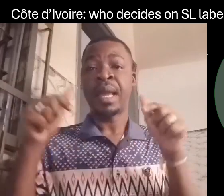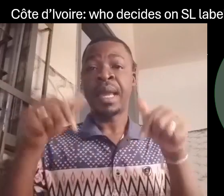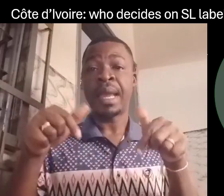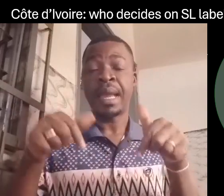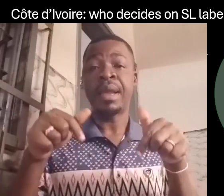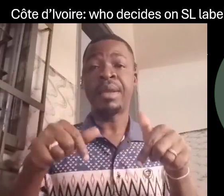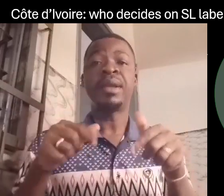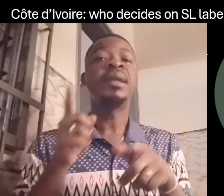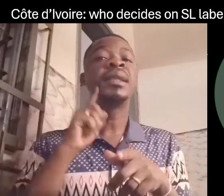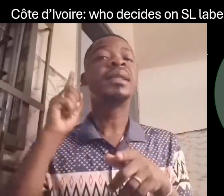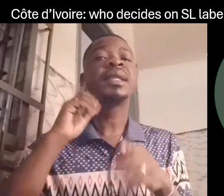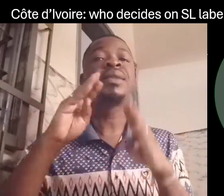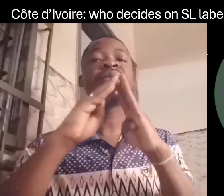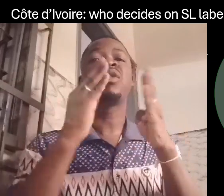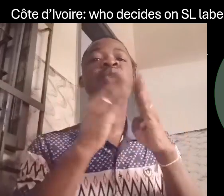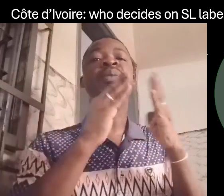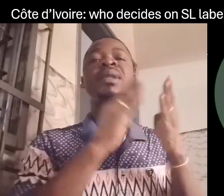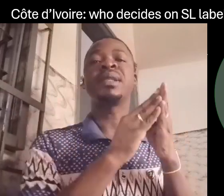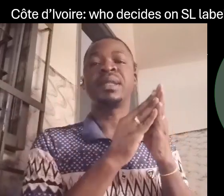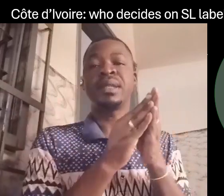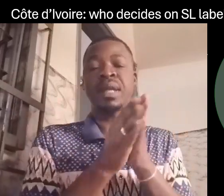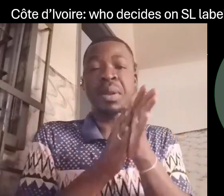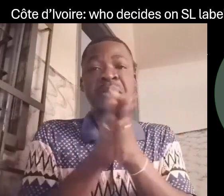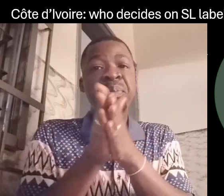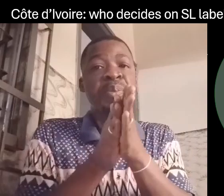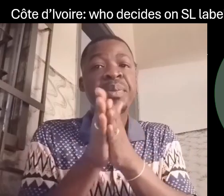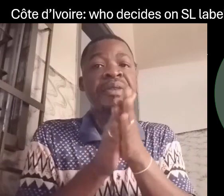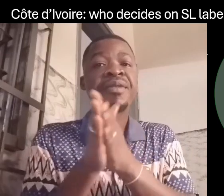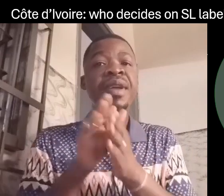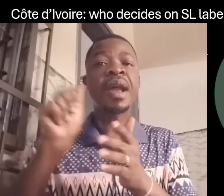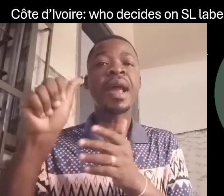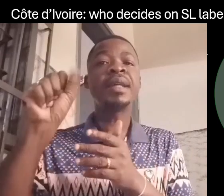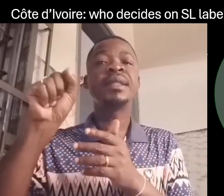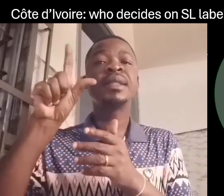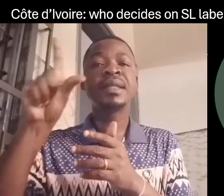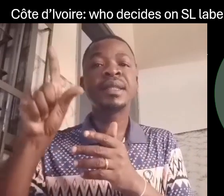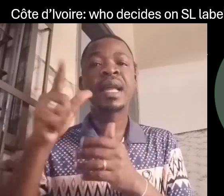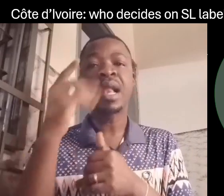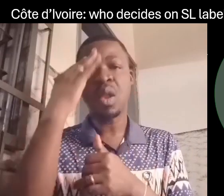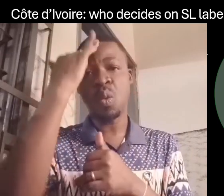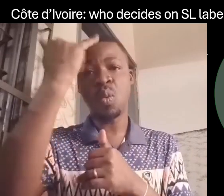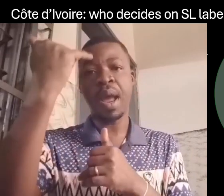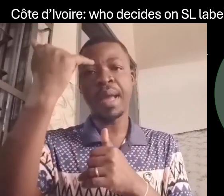LSG, Ivorian Sign Language, for the sign languages used locally here.